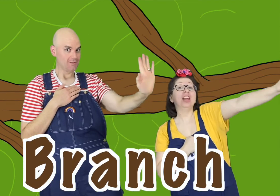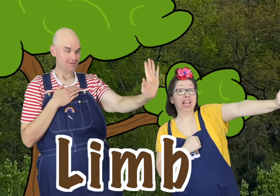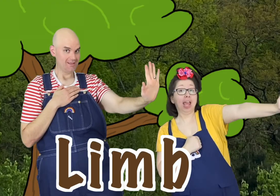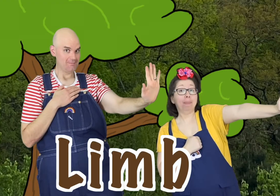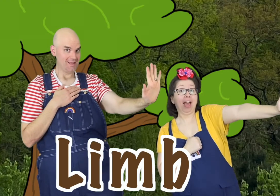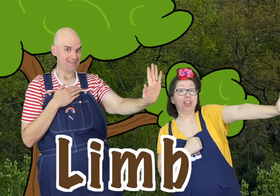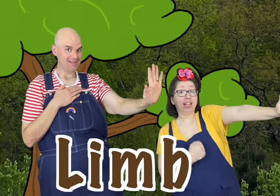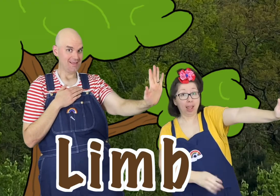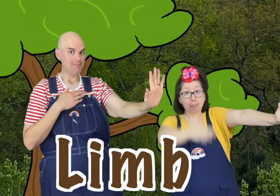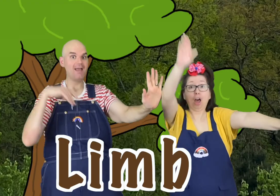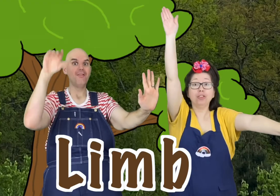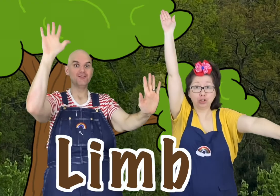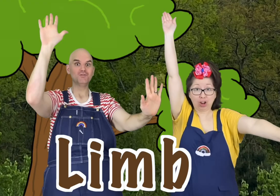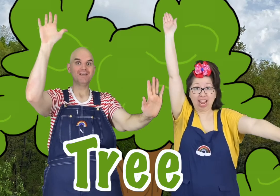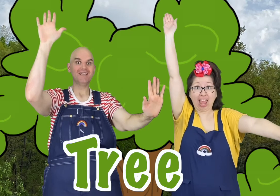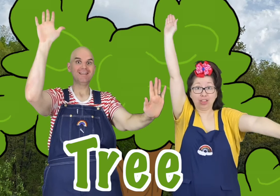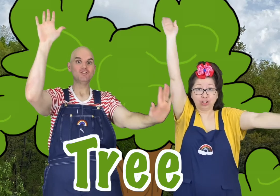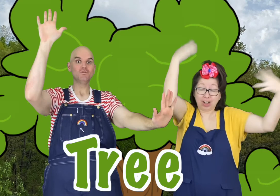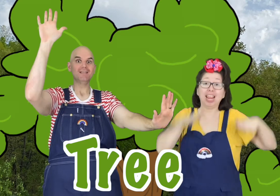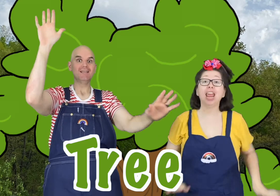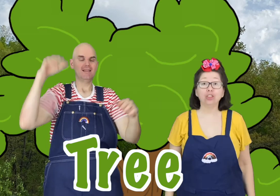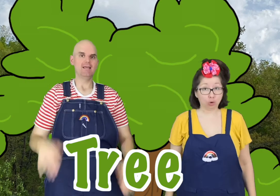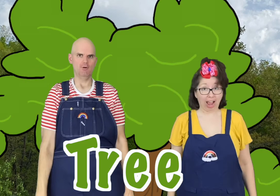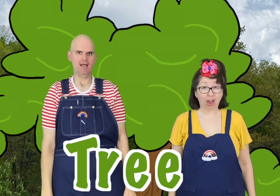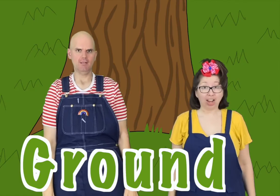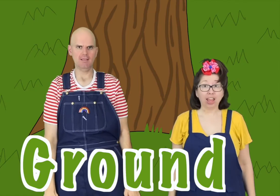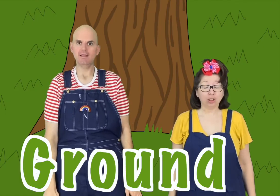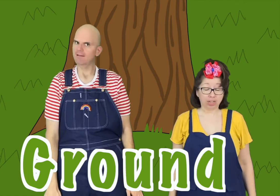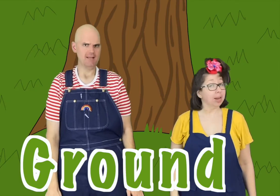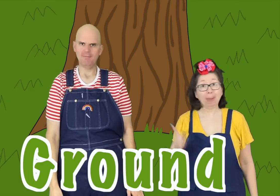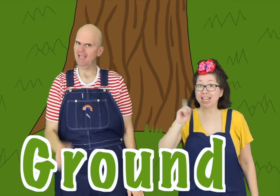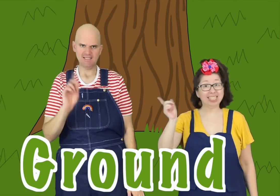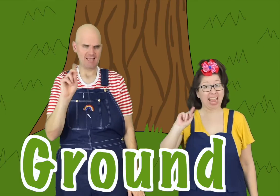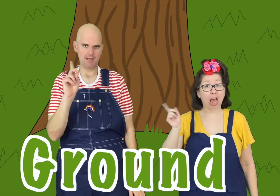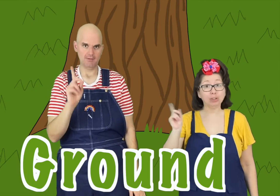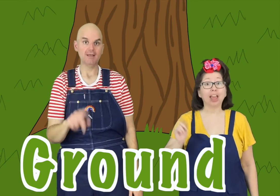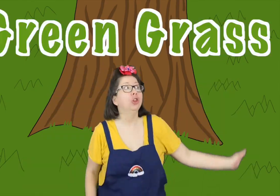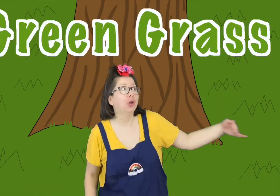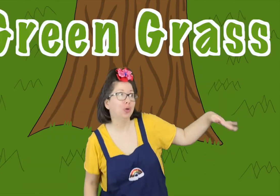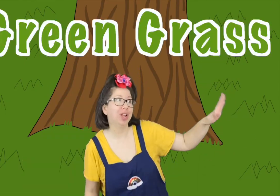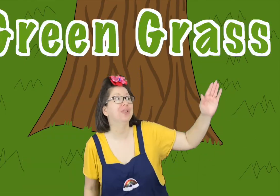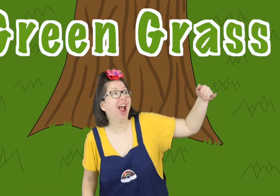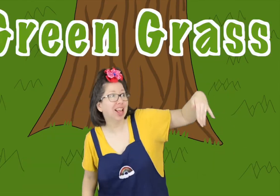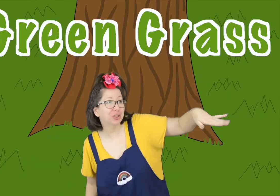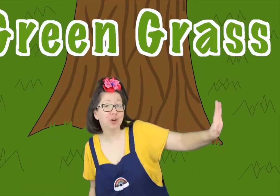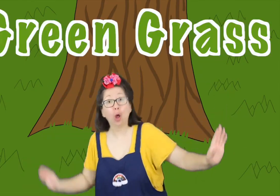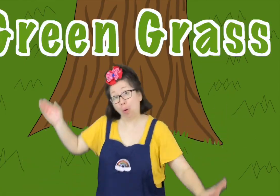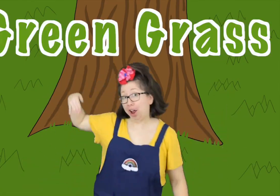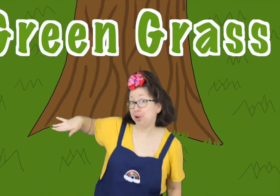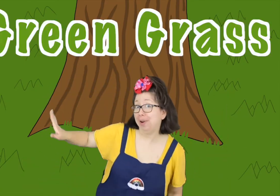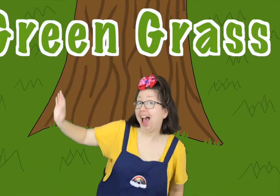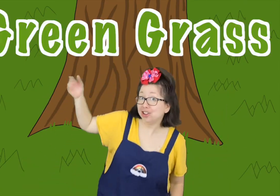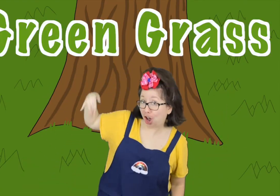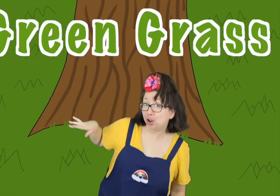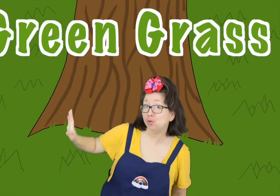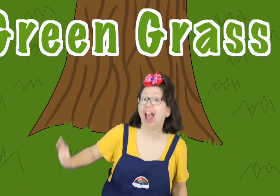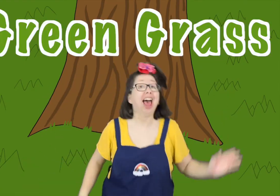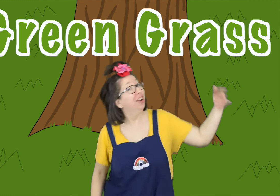the limb, and the limb on the tree, and the tree on the ground, and it didn't make a sound. And the green grass grew all around, all around.